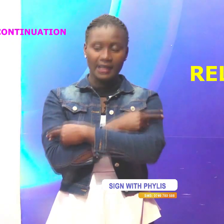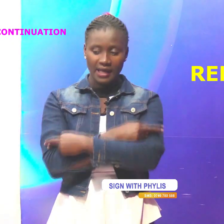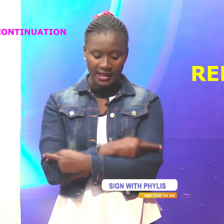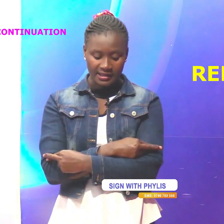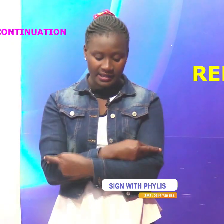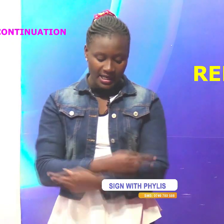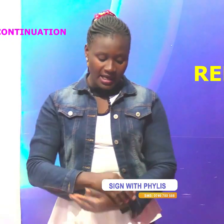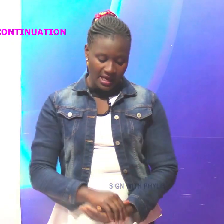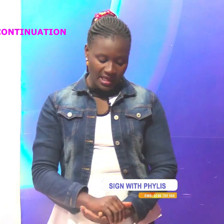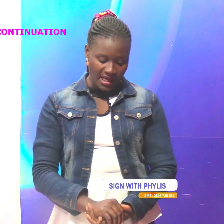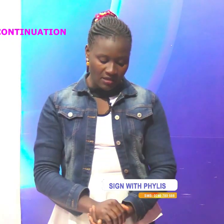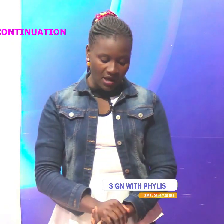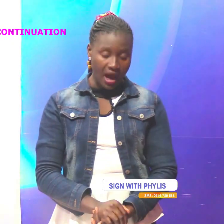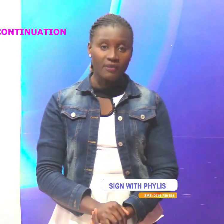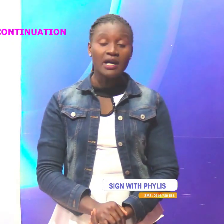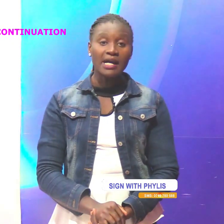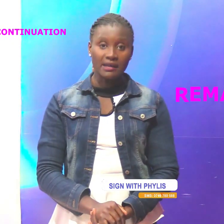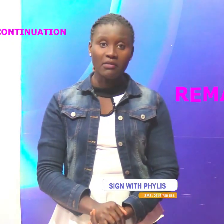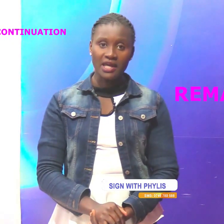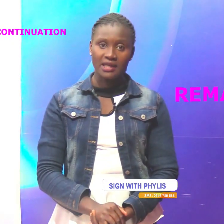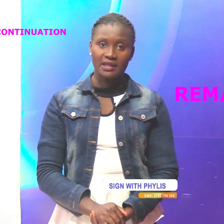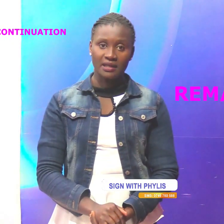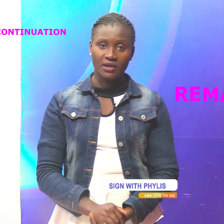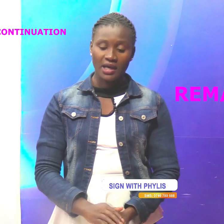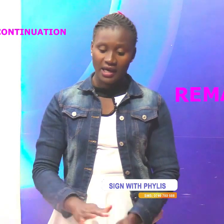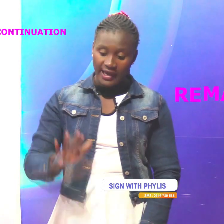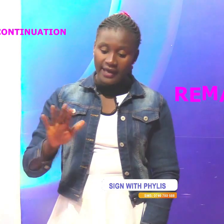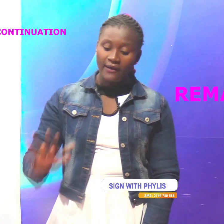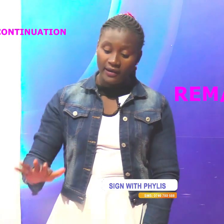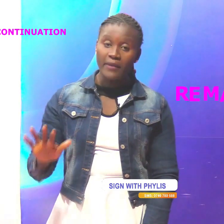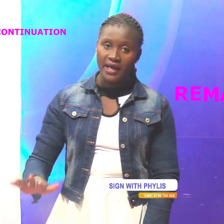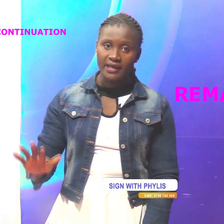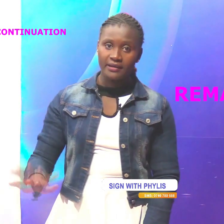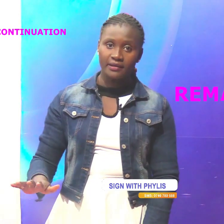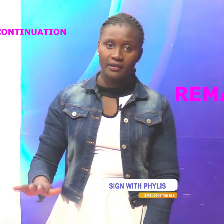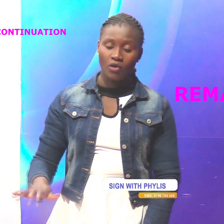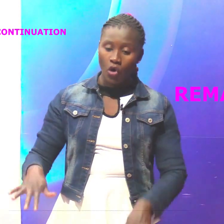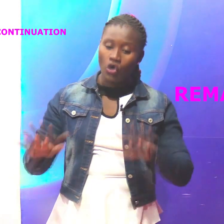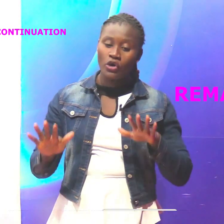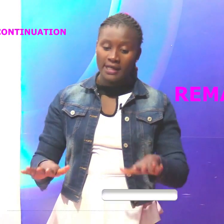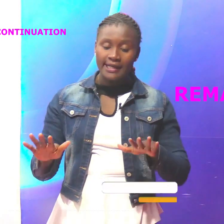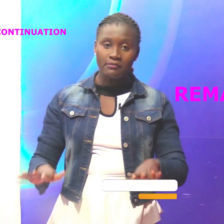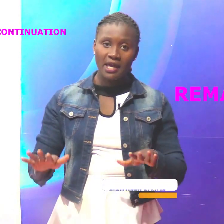relax. And then we have remain, okay? Remain or remain.